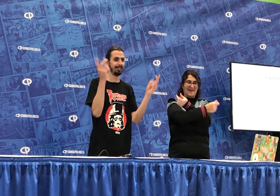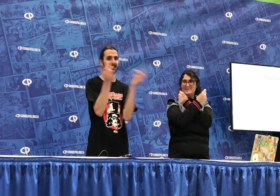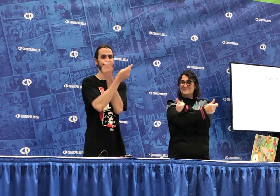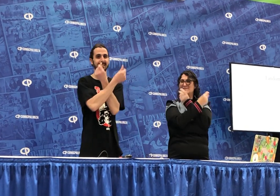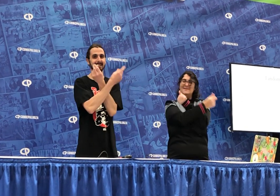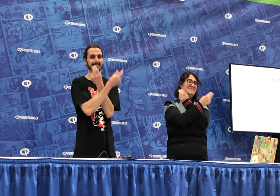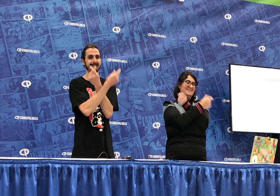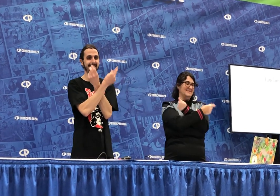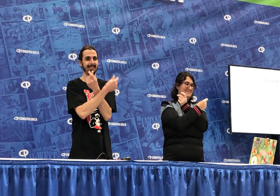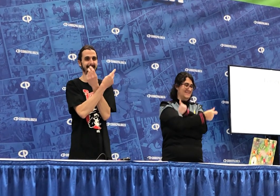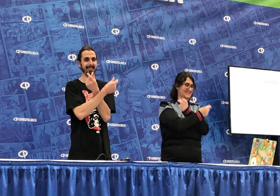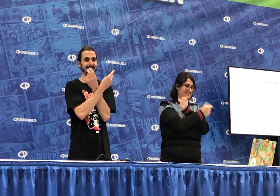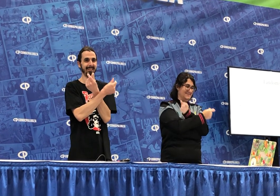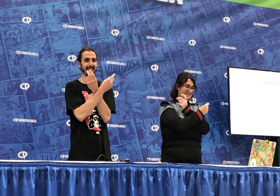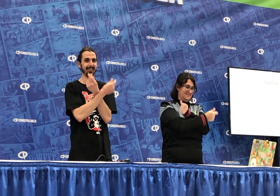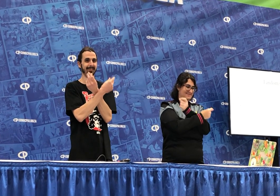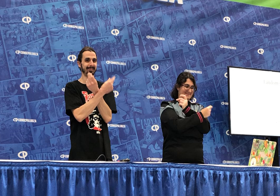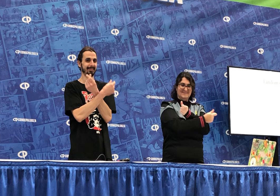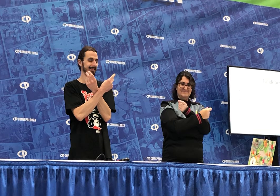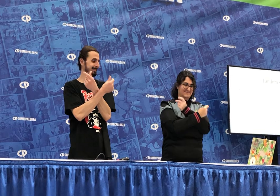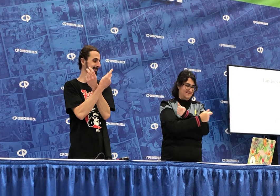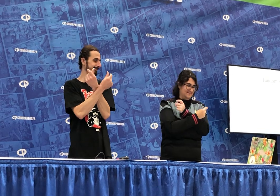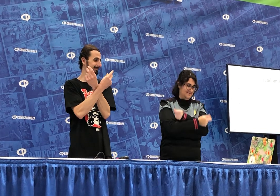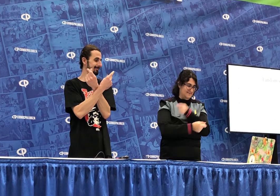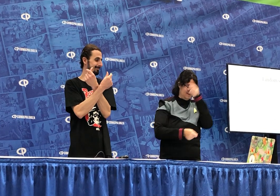The Addams Family, you do the snaps.